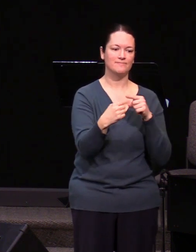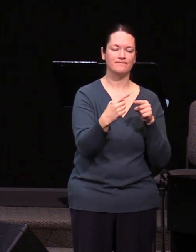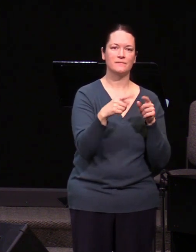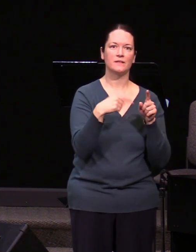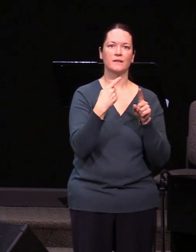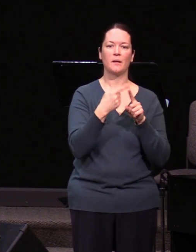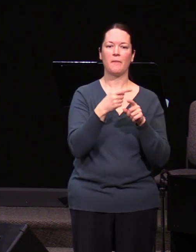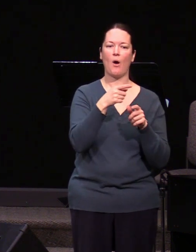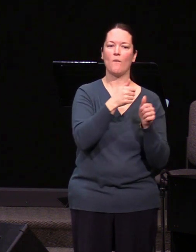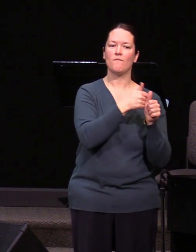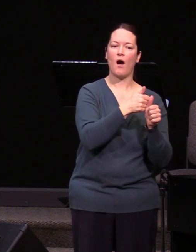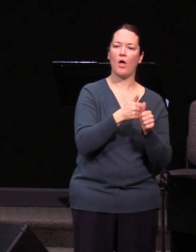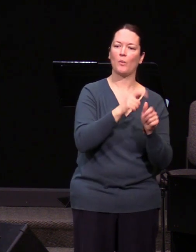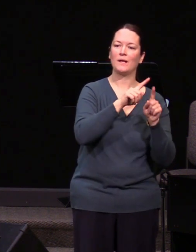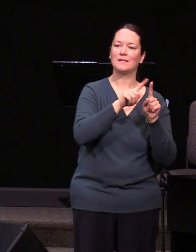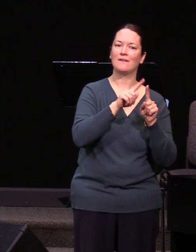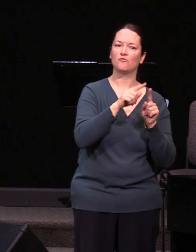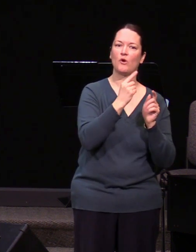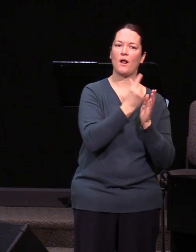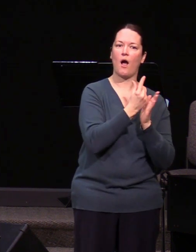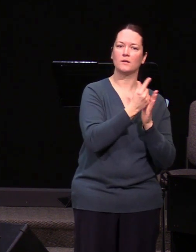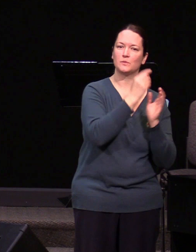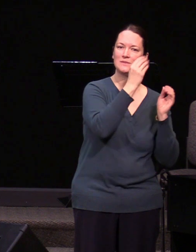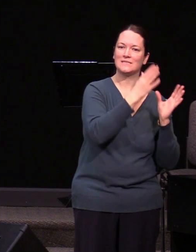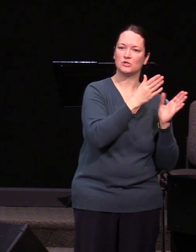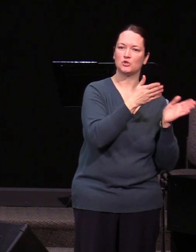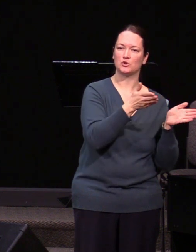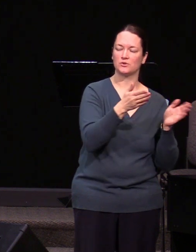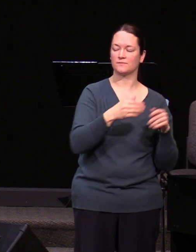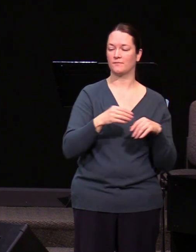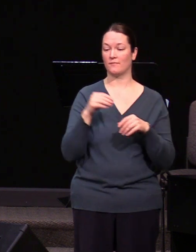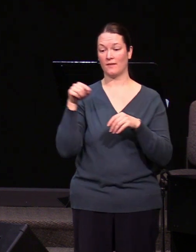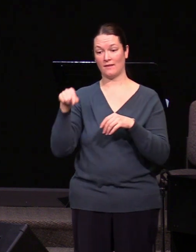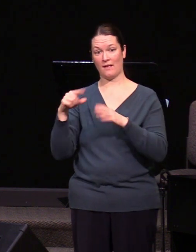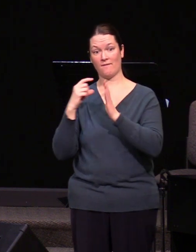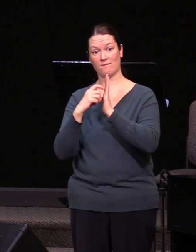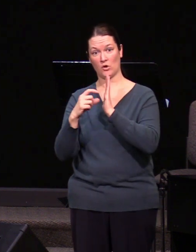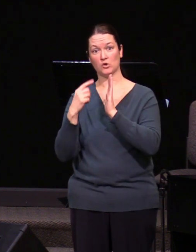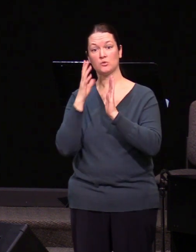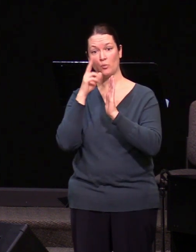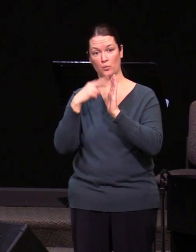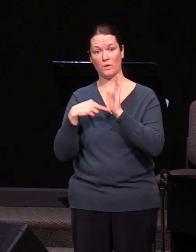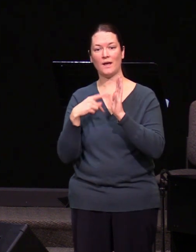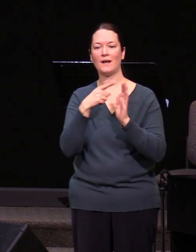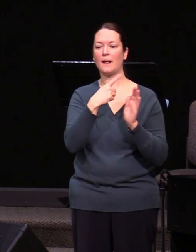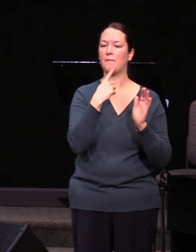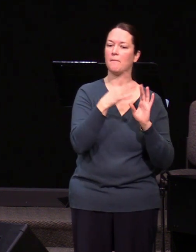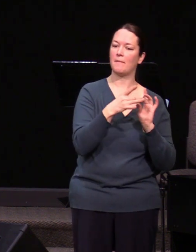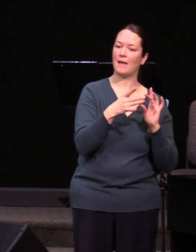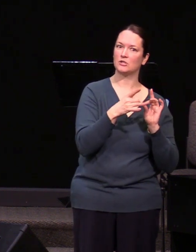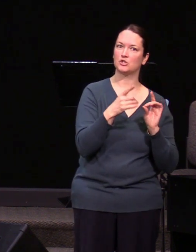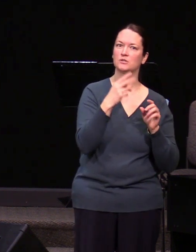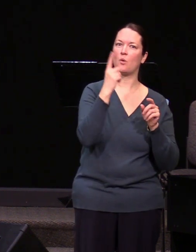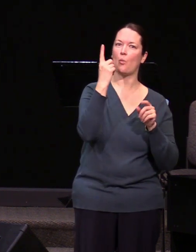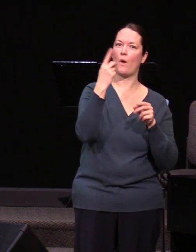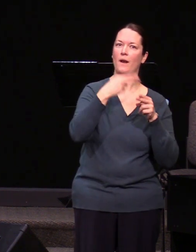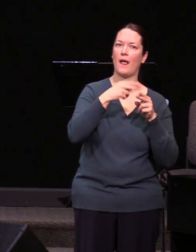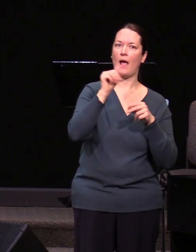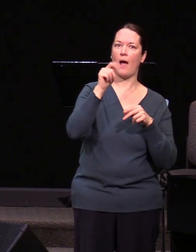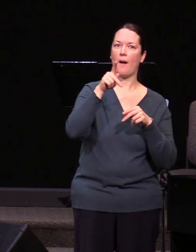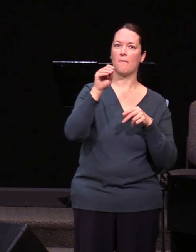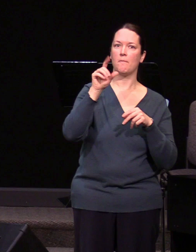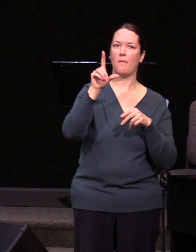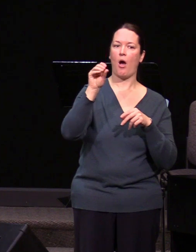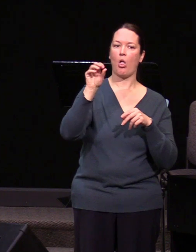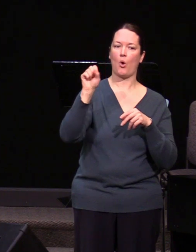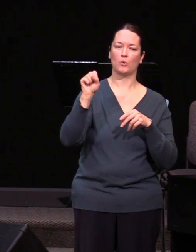different gospel teachers. And in the verse that I'm about to read, he mentions one of those teachers, Apollos. And you don't need to know the specifics